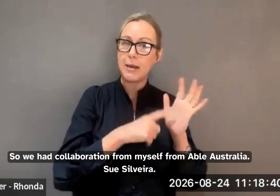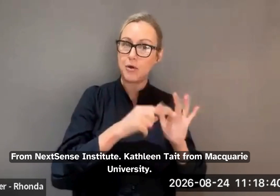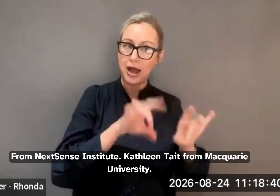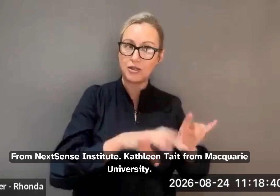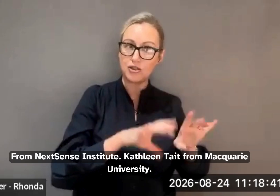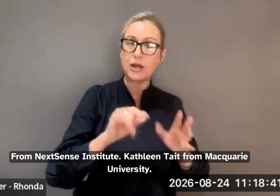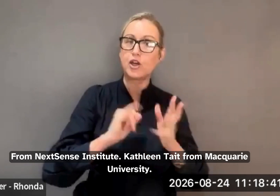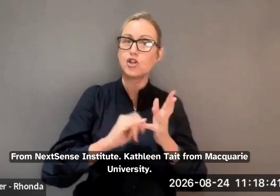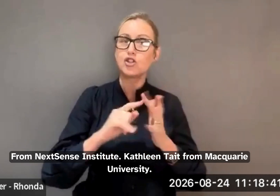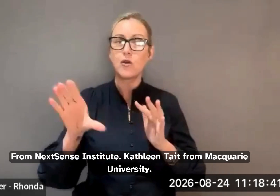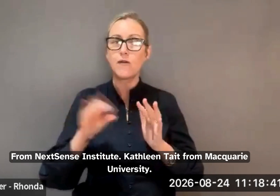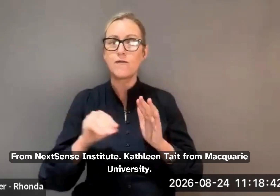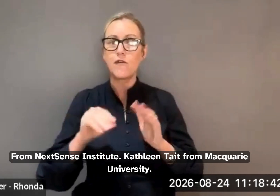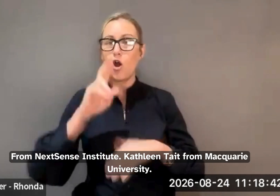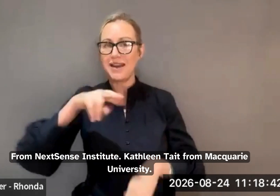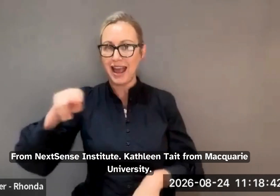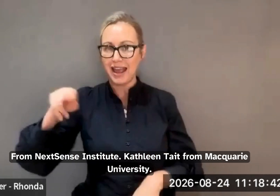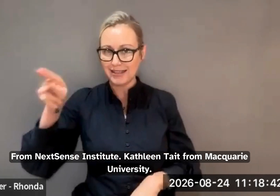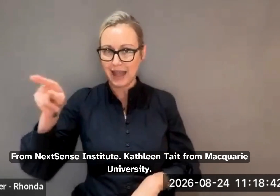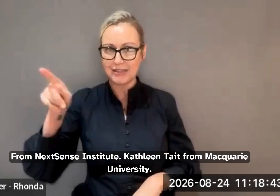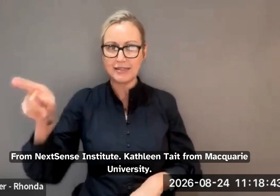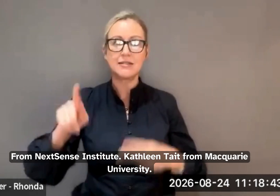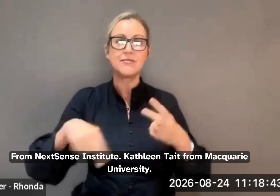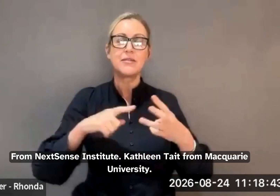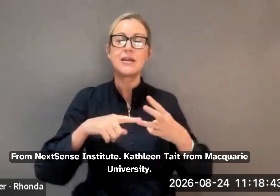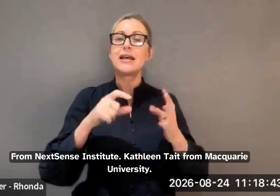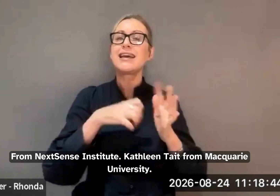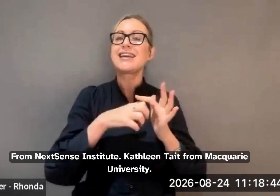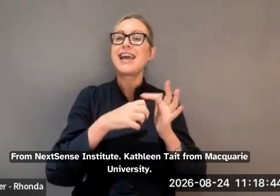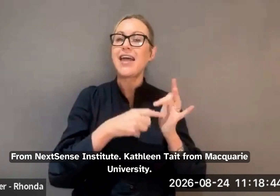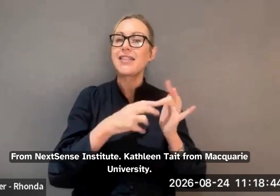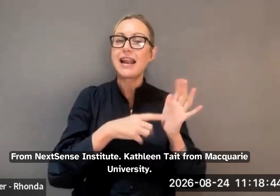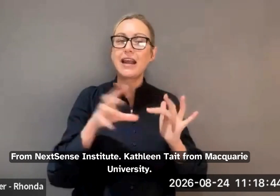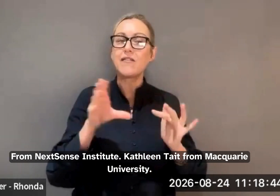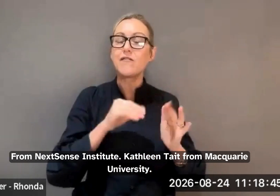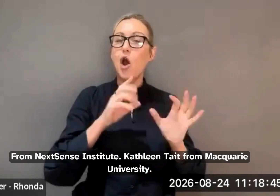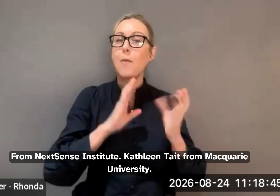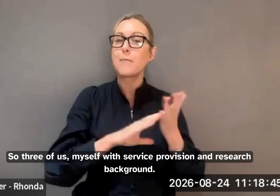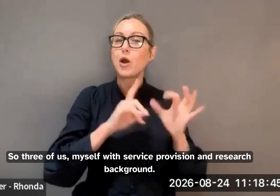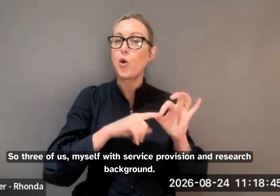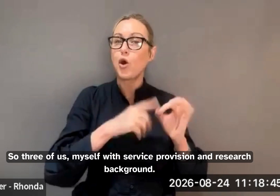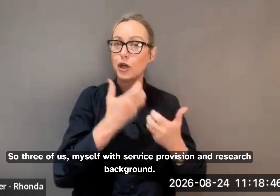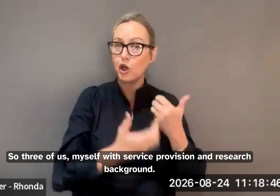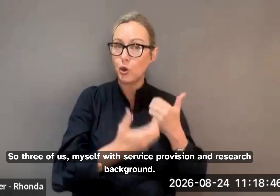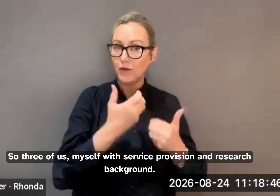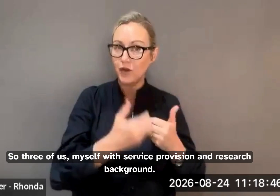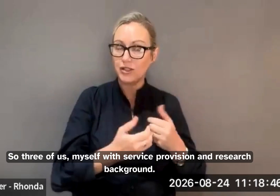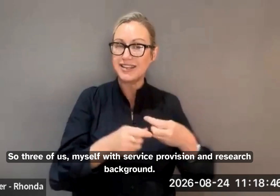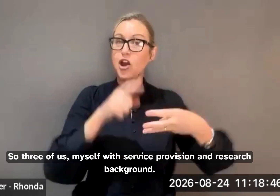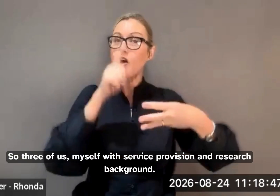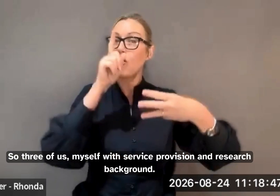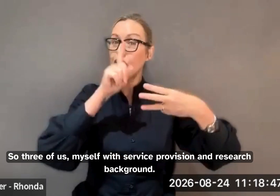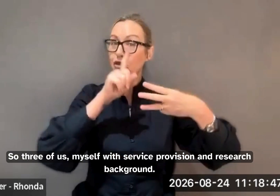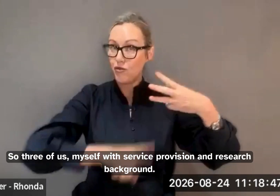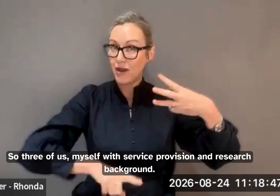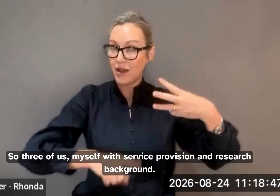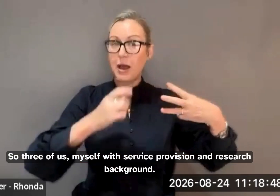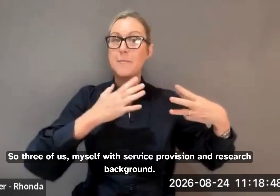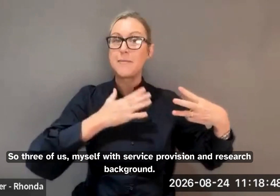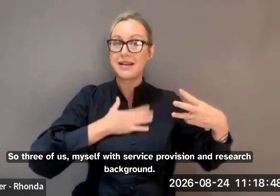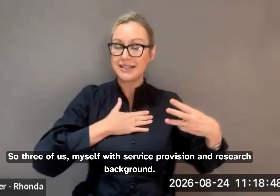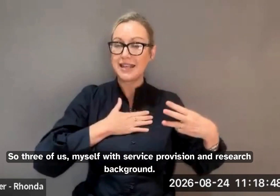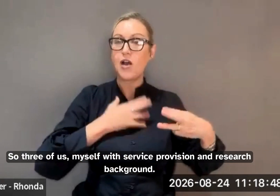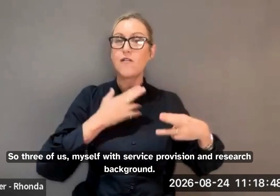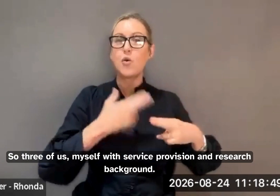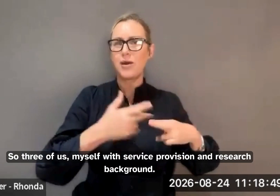Sue Silvera from Next Sense Institute, Kathleen Tate from Macquarie University. So three of us, myself with